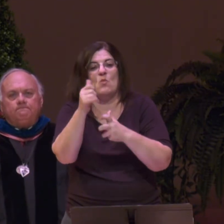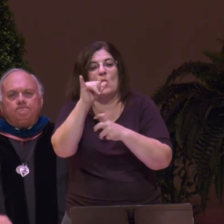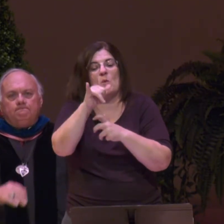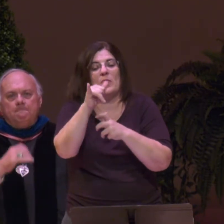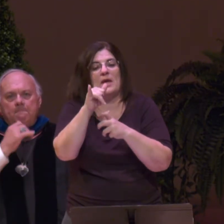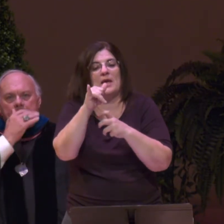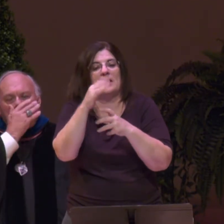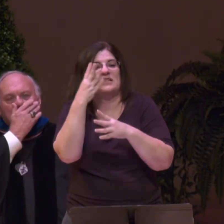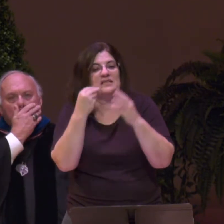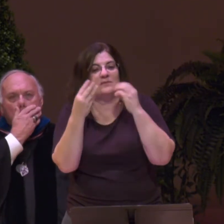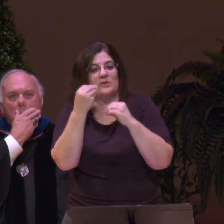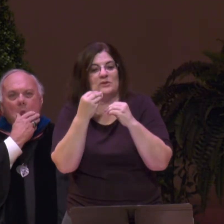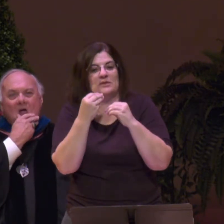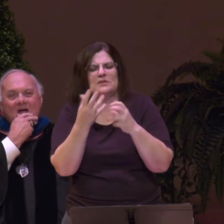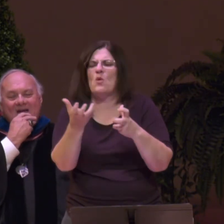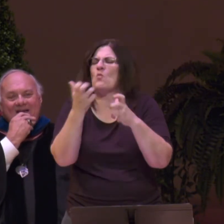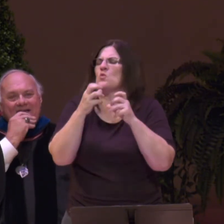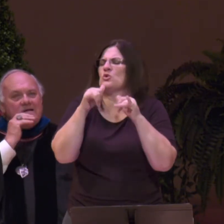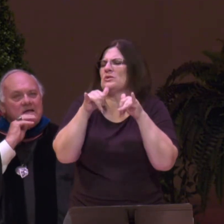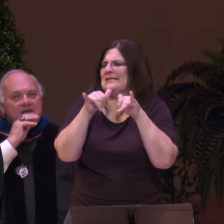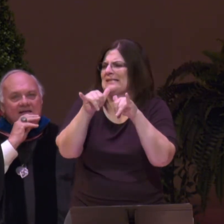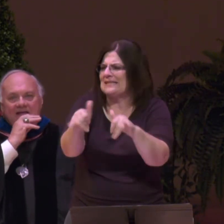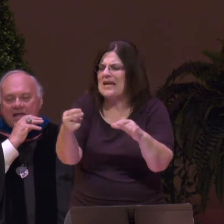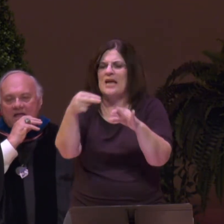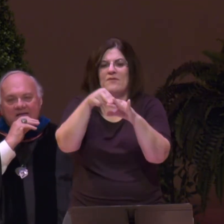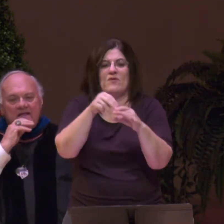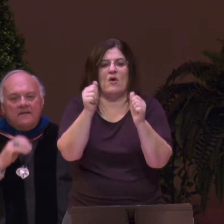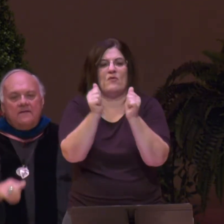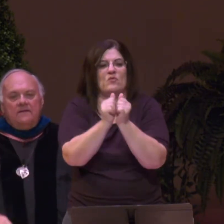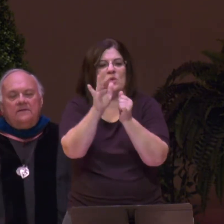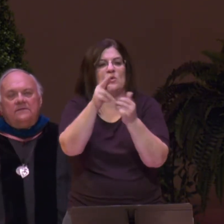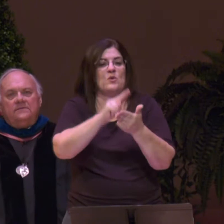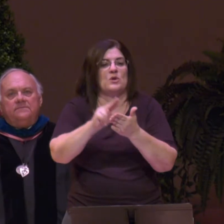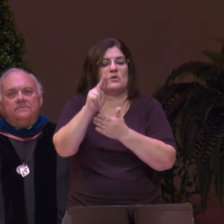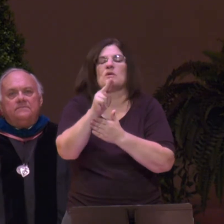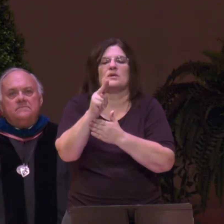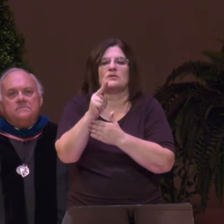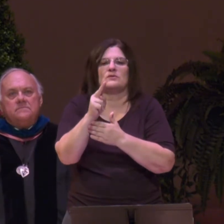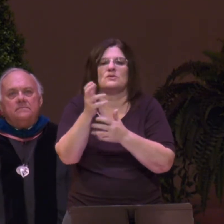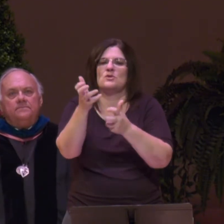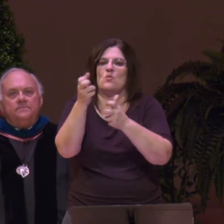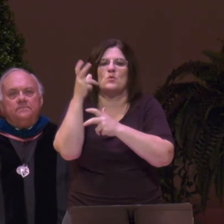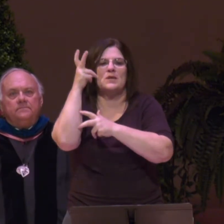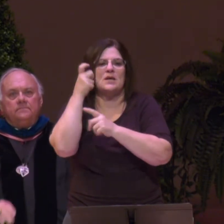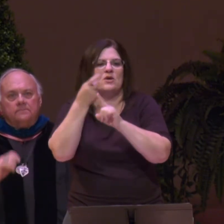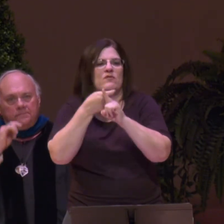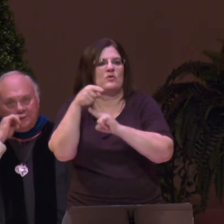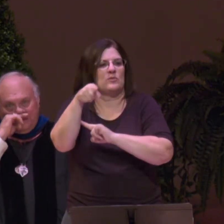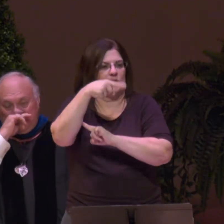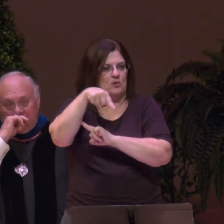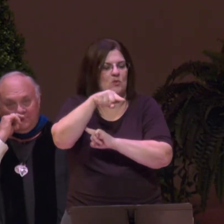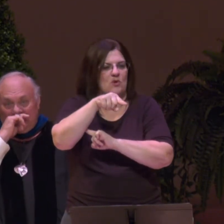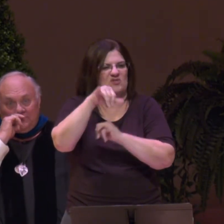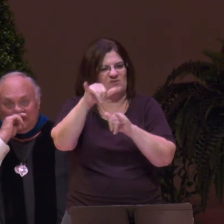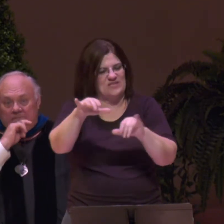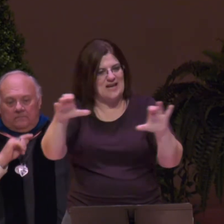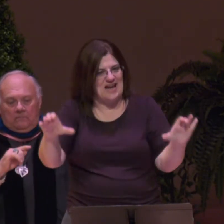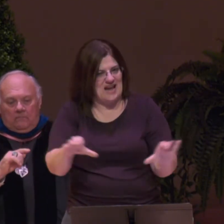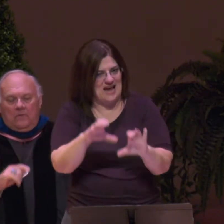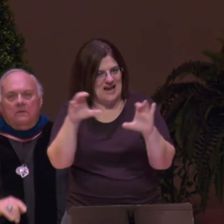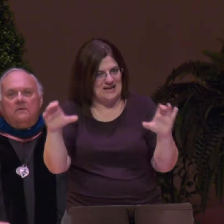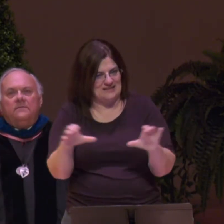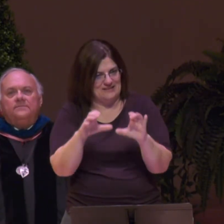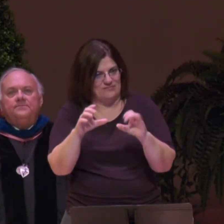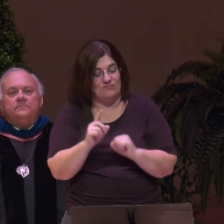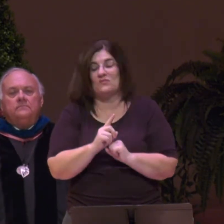stay involved with your alma mater, and let us hear from you. And please be engaged. It's a real pleasure